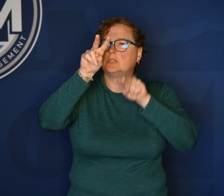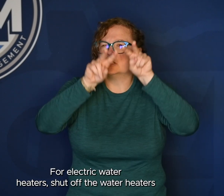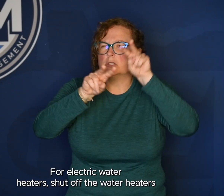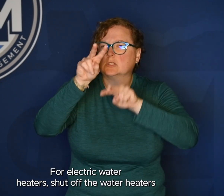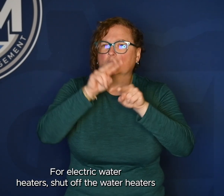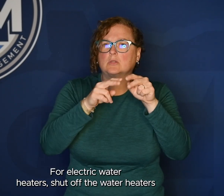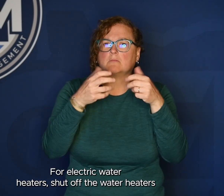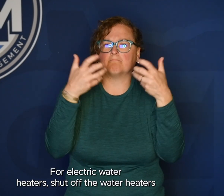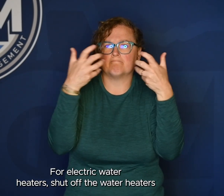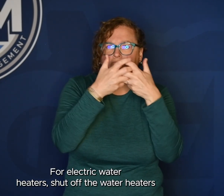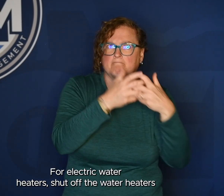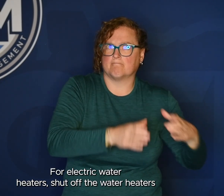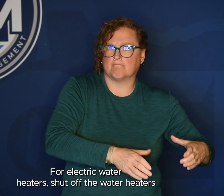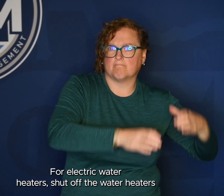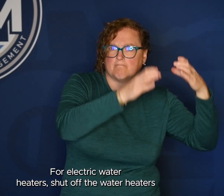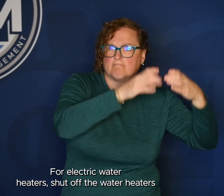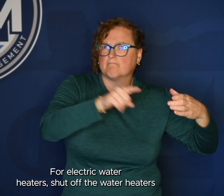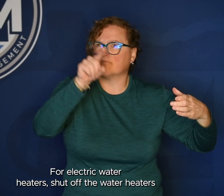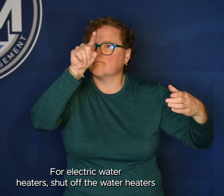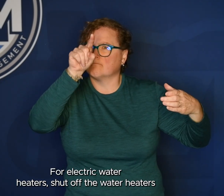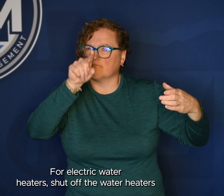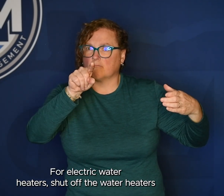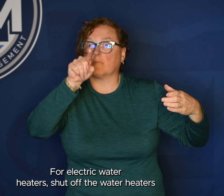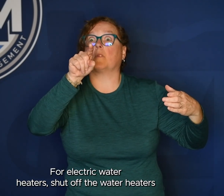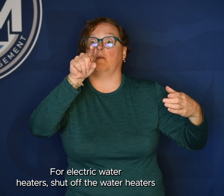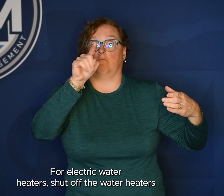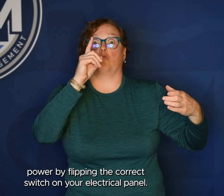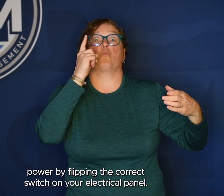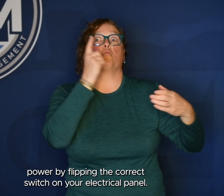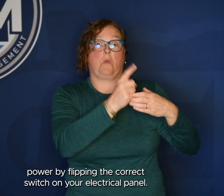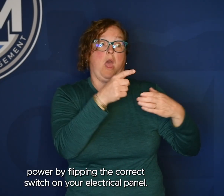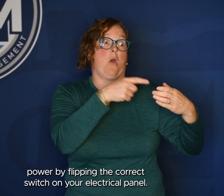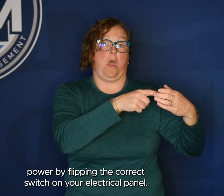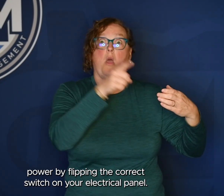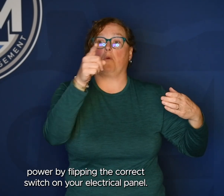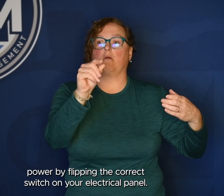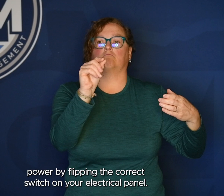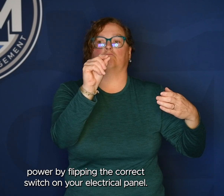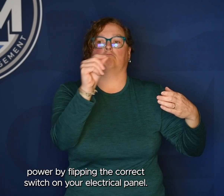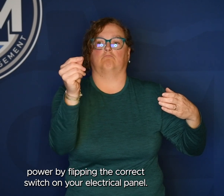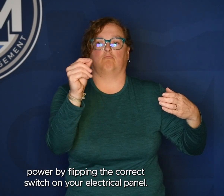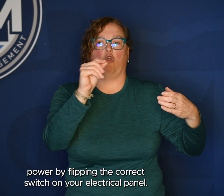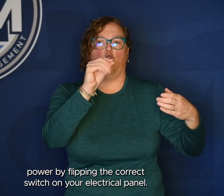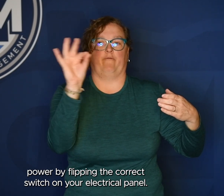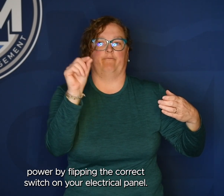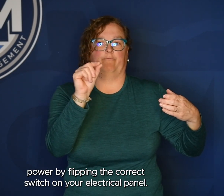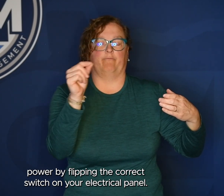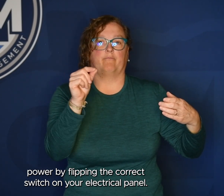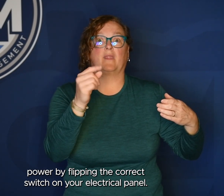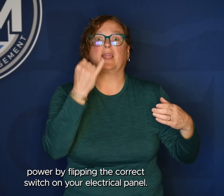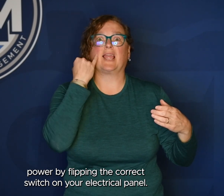For electric water heaters, shut off the water heater's power by flipping the correct switch on your electrical